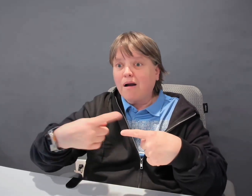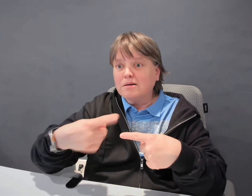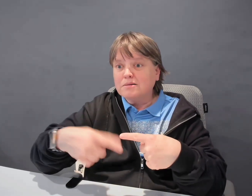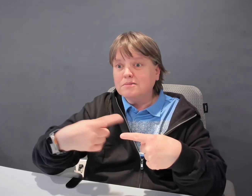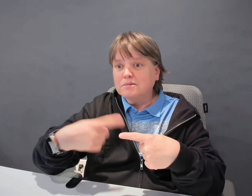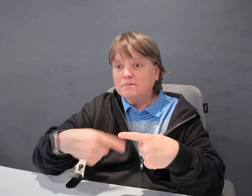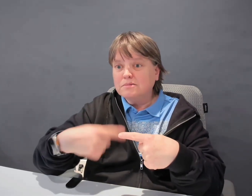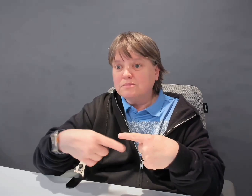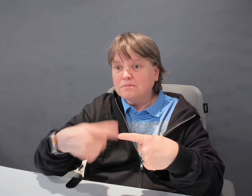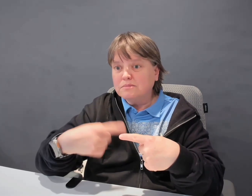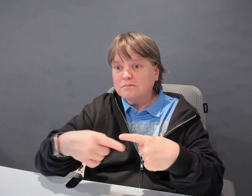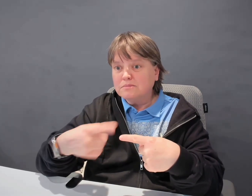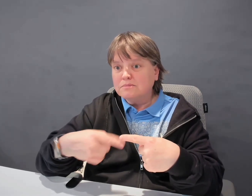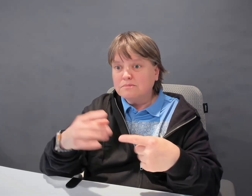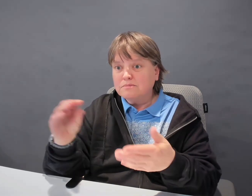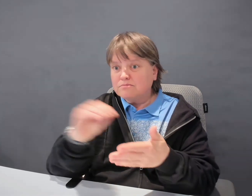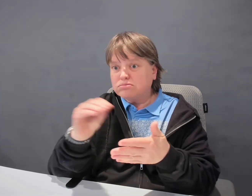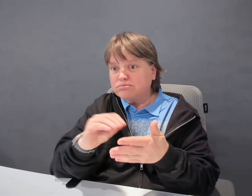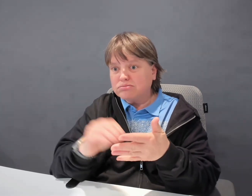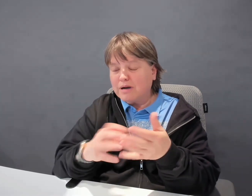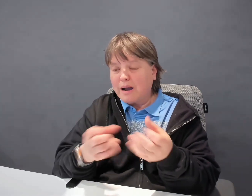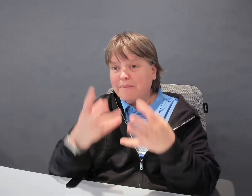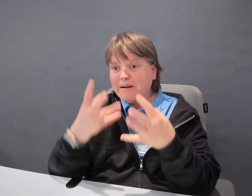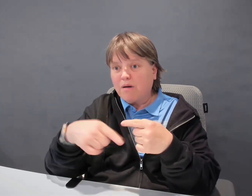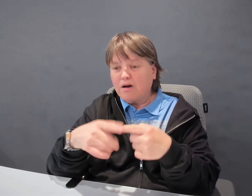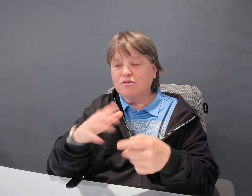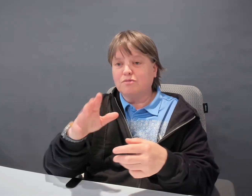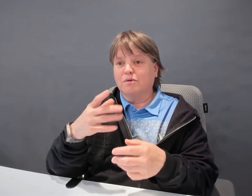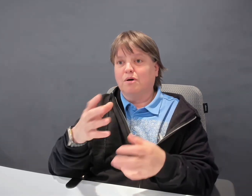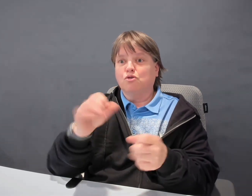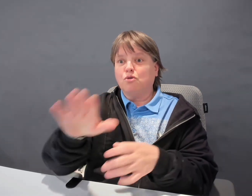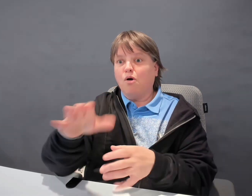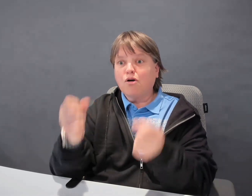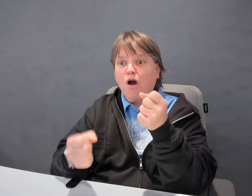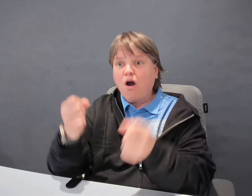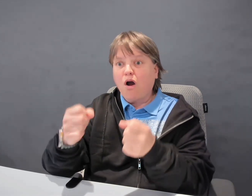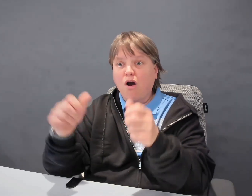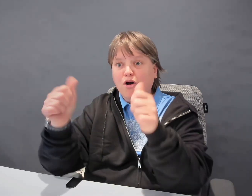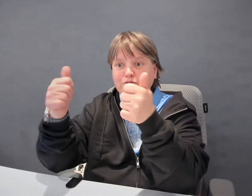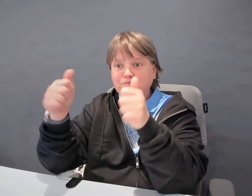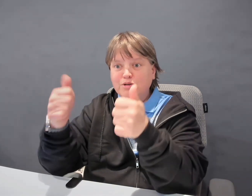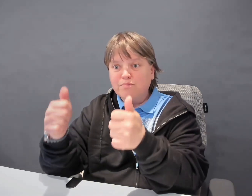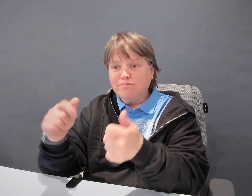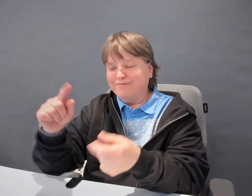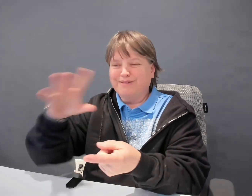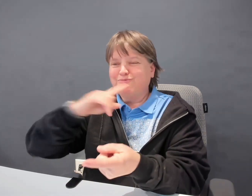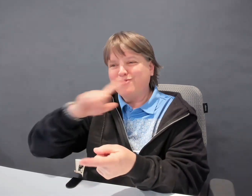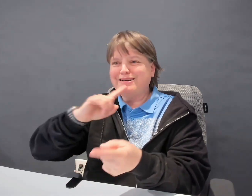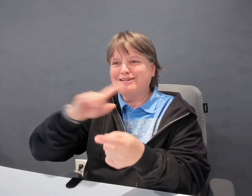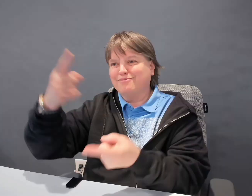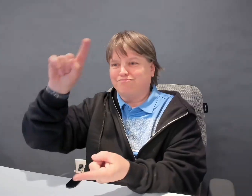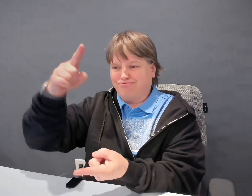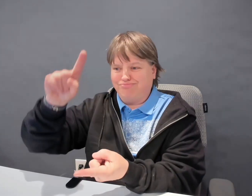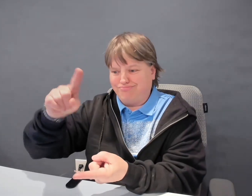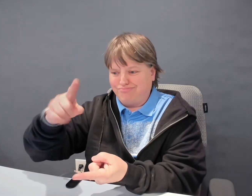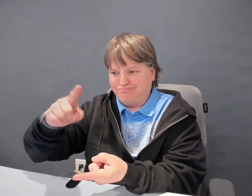maybe like mileage as well, that could be something, how many miles you're doing with your vehicle, and